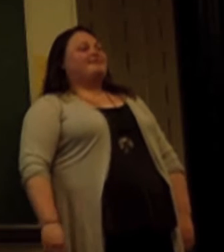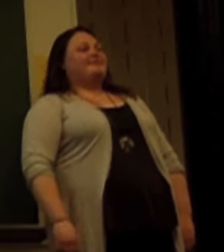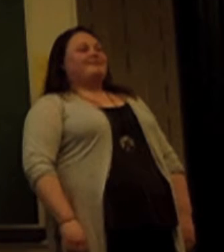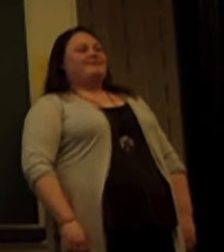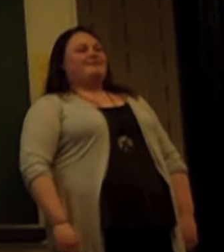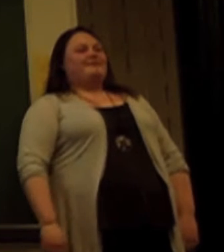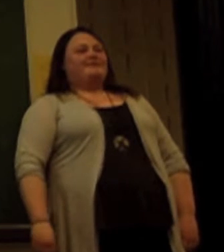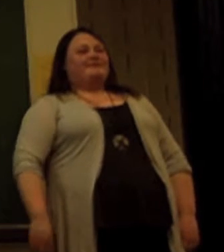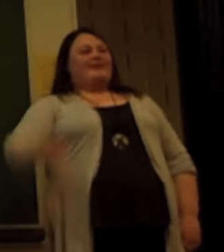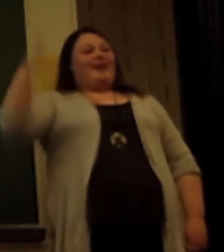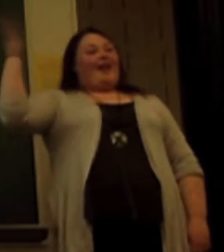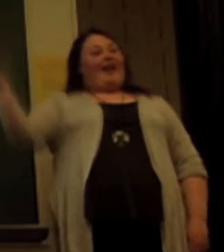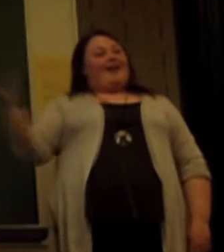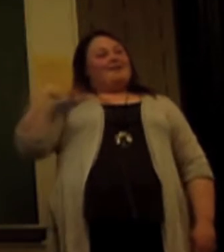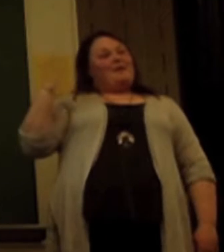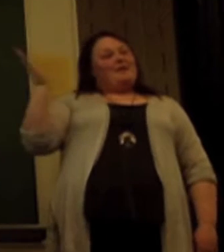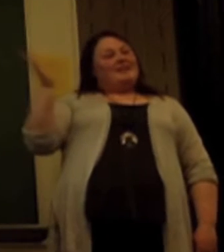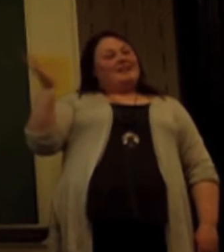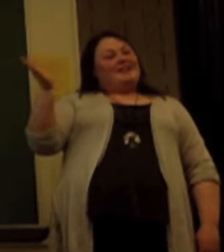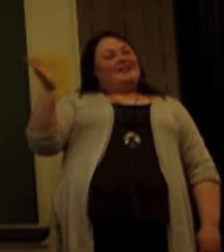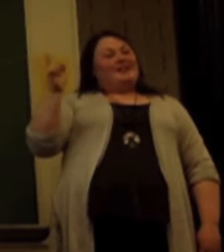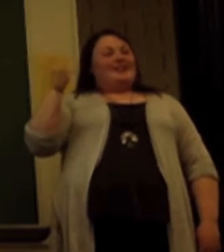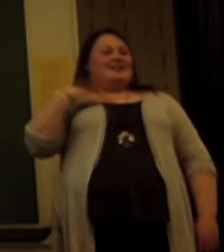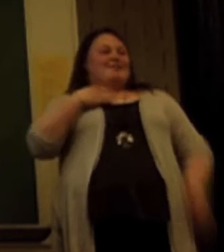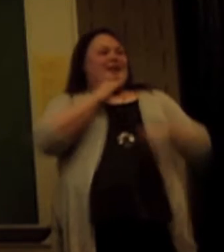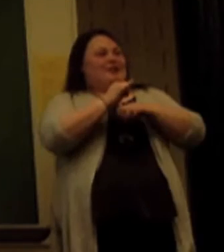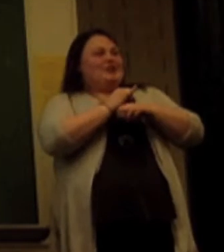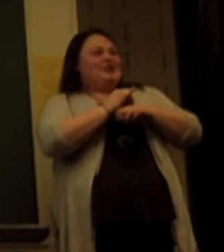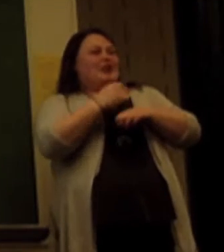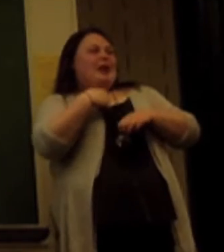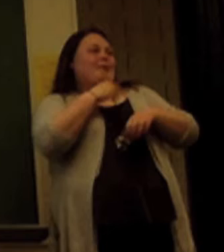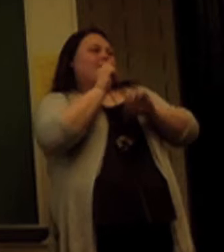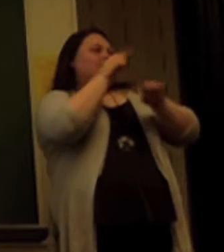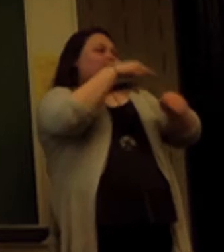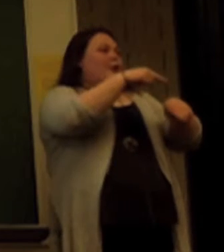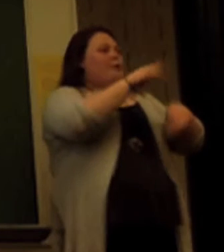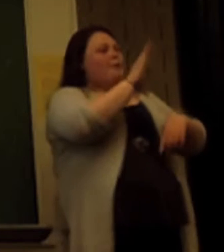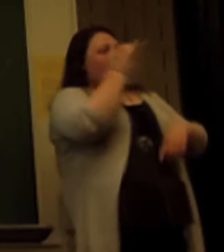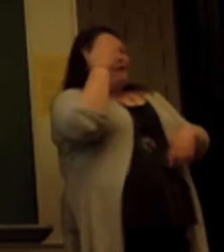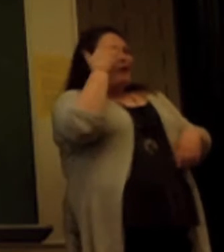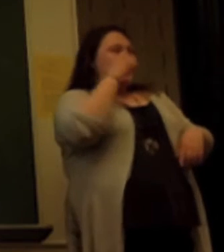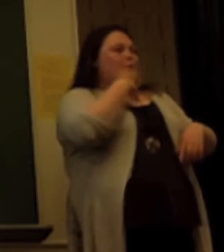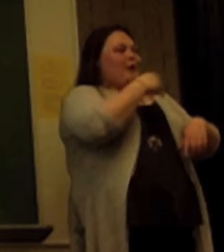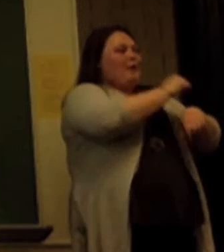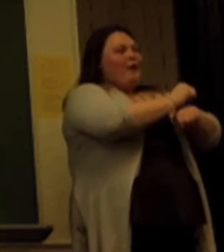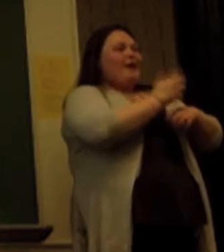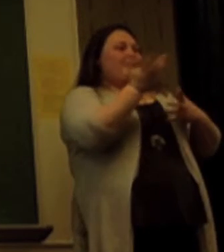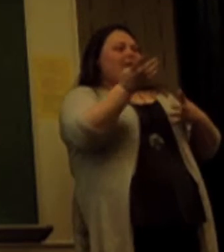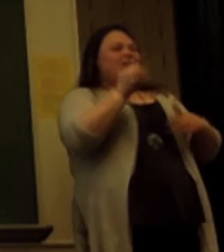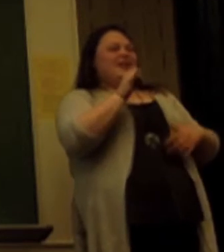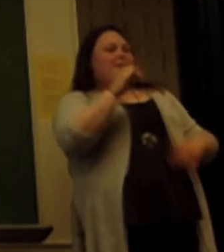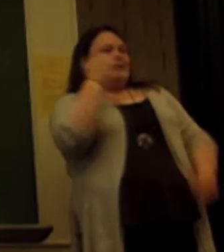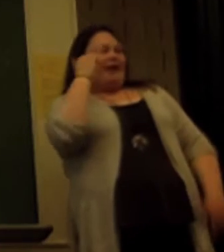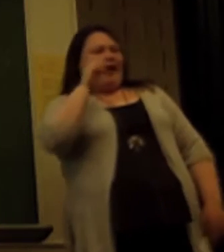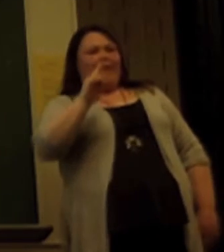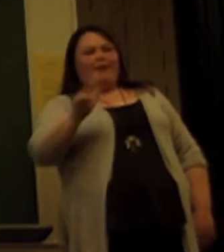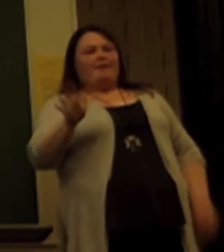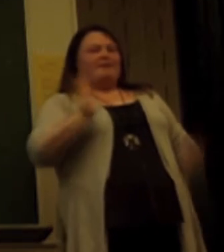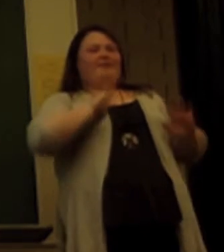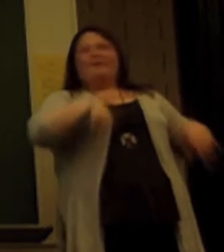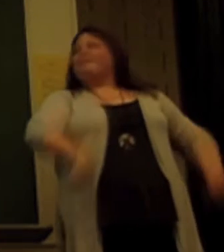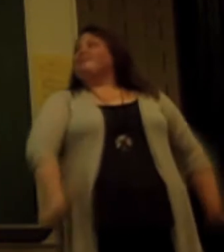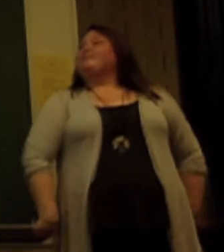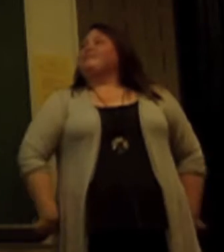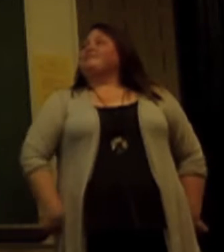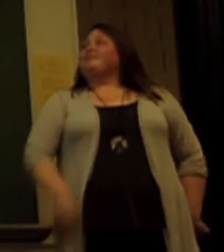Okay, this is my presentation of my internship, which was also in Buffalo, but I did not put it on here. I should have after I saw it, but okay. So I